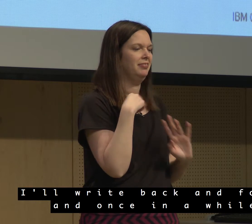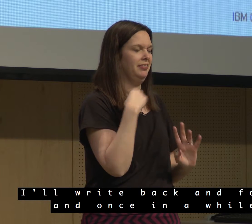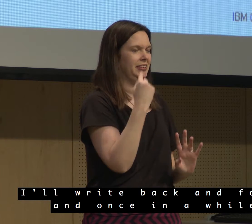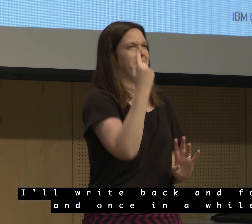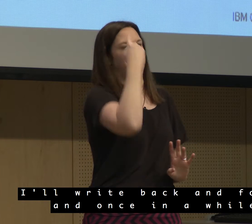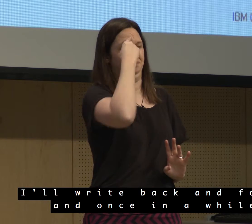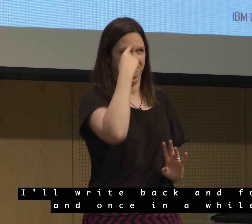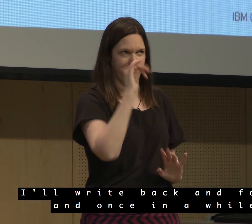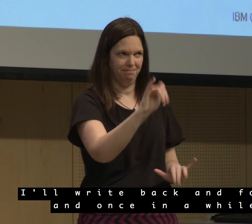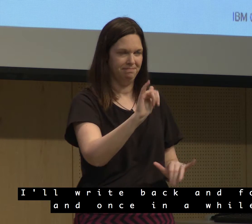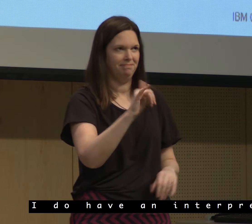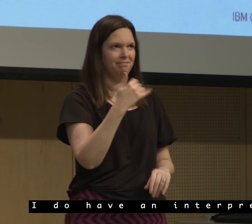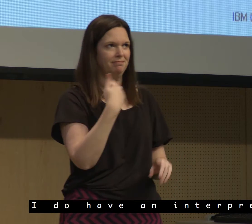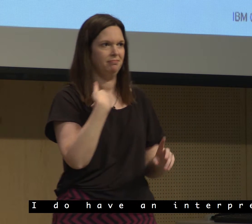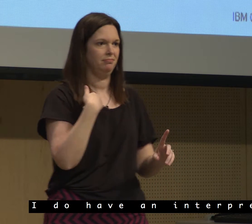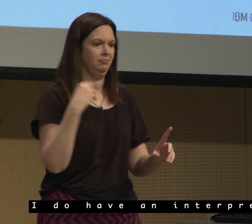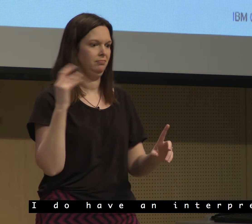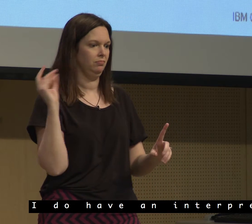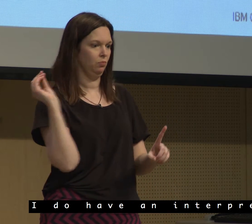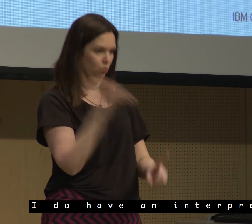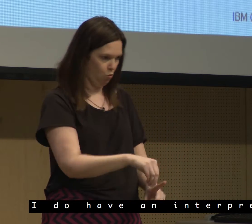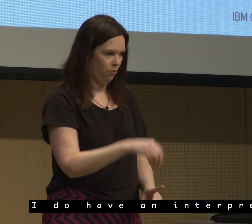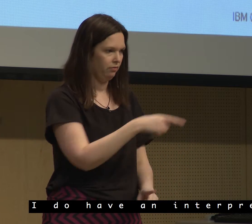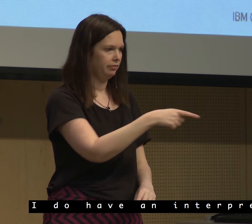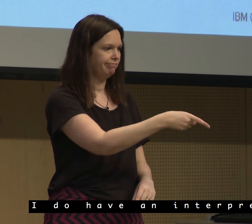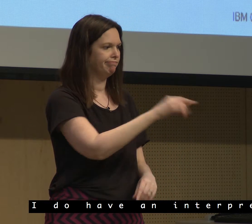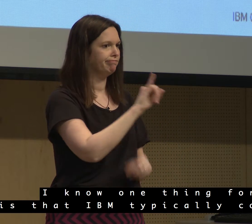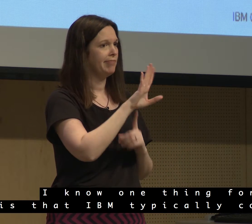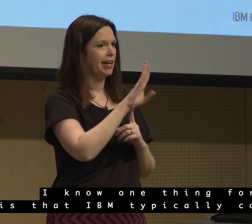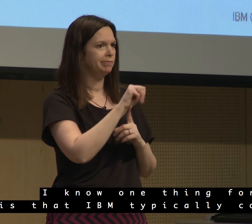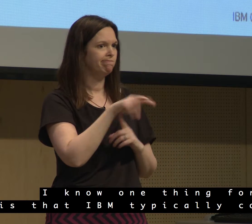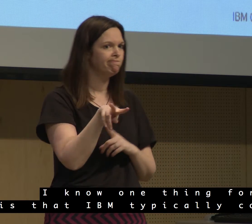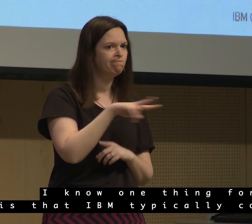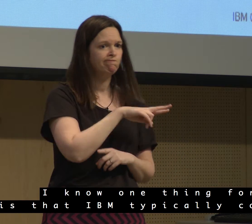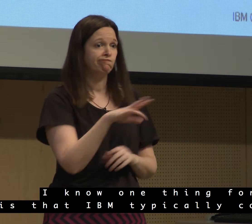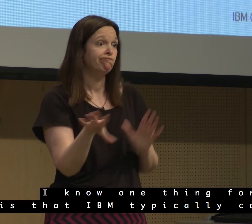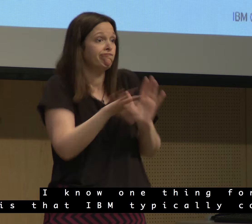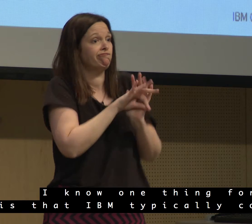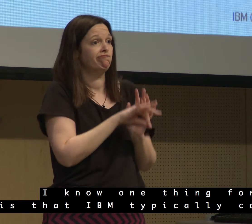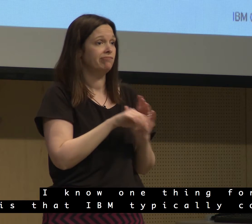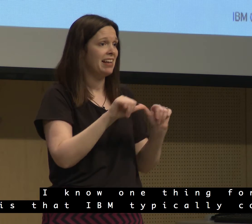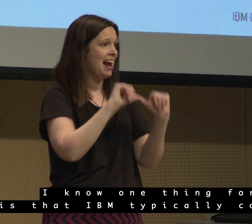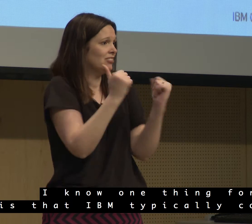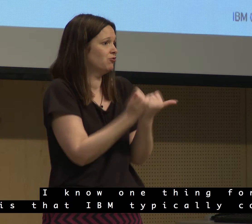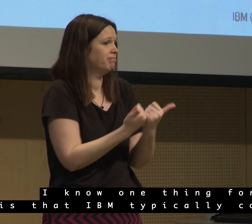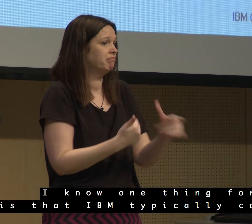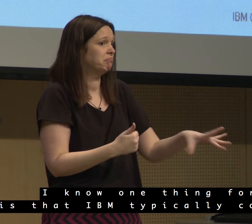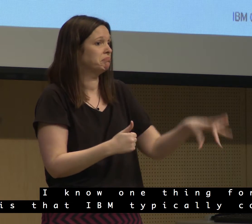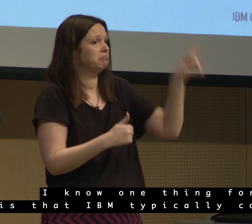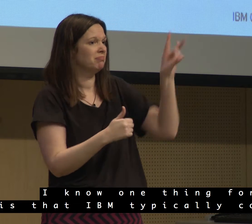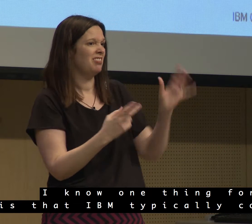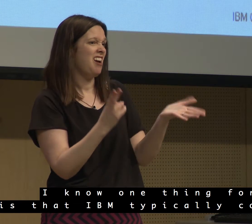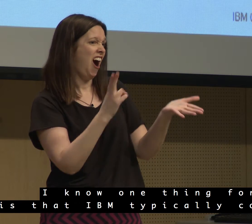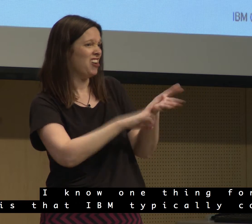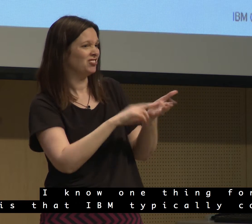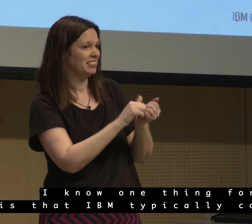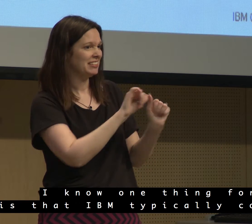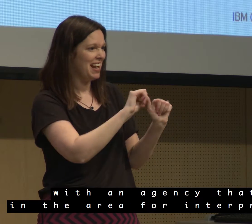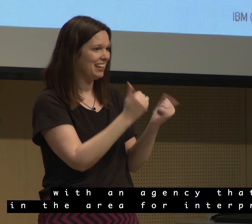forth, and once in a while I do have an interpreter. I know one thing for me is that IBM typically contracts